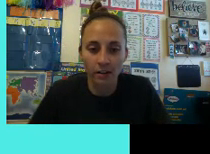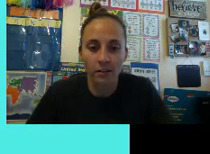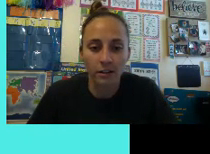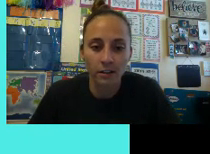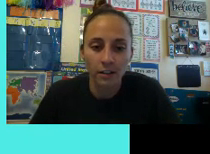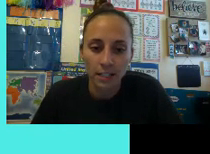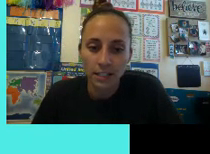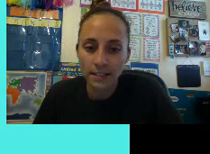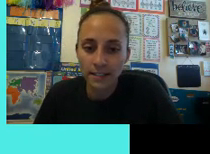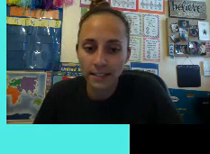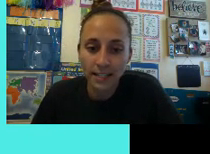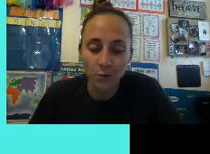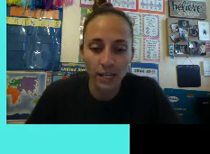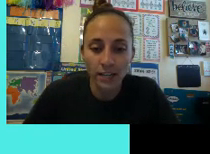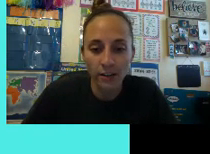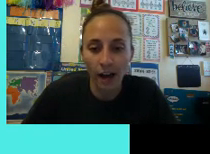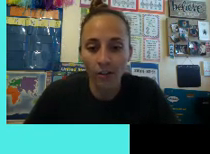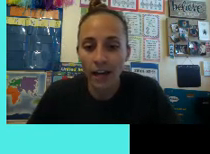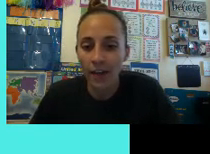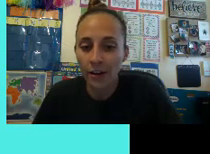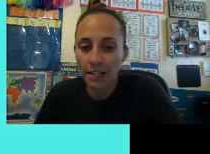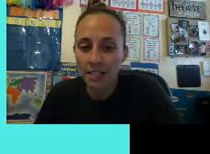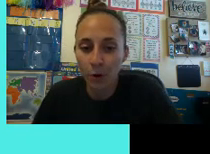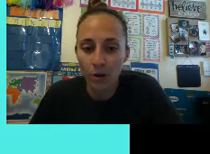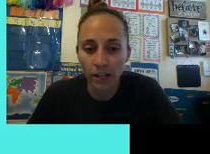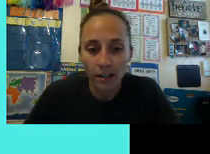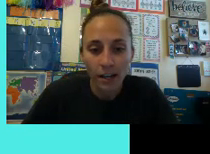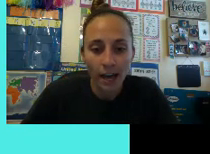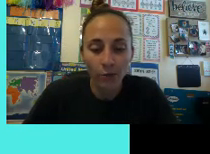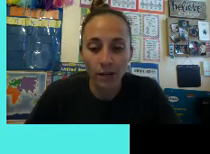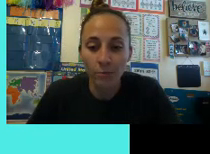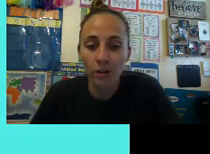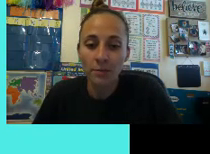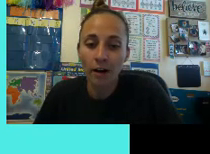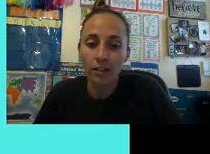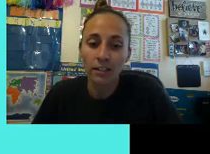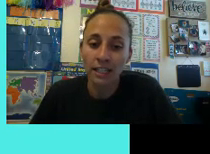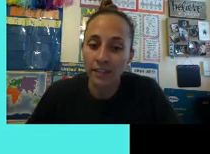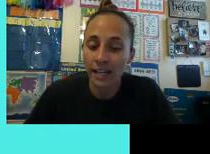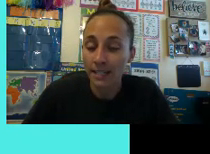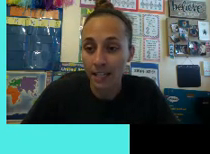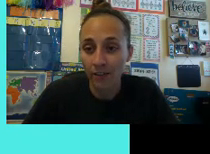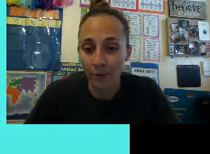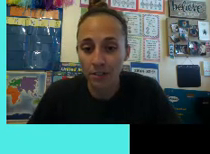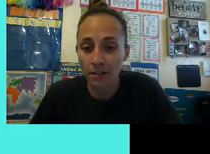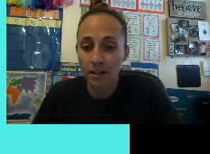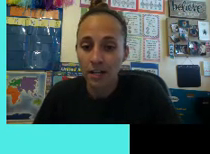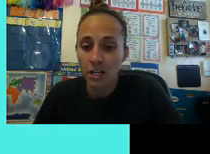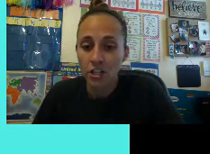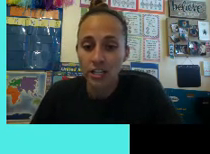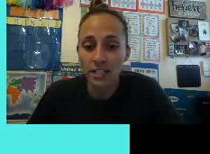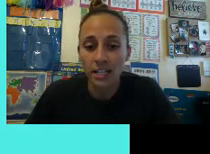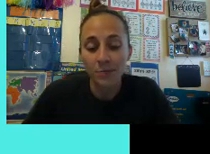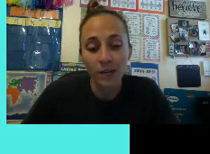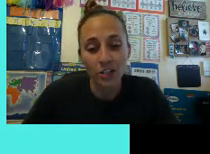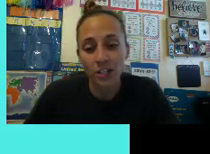hear? Since winning the crown, Heather has spoken and written books about living as a deaf person.